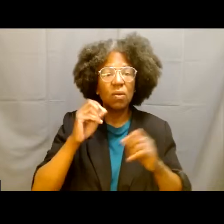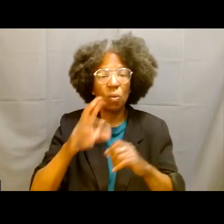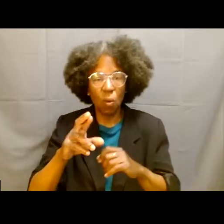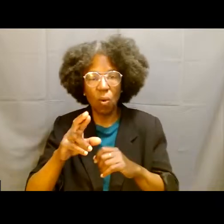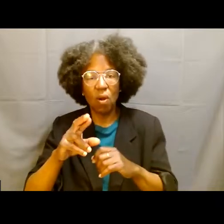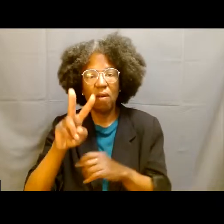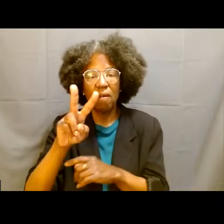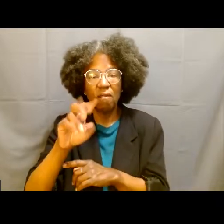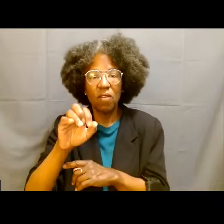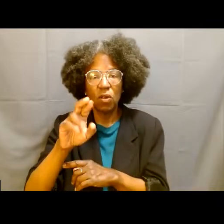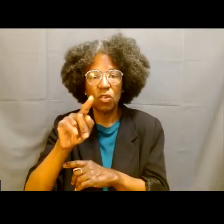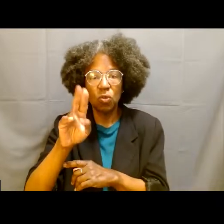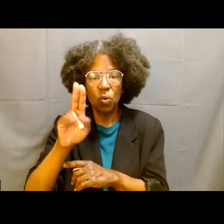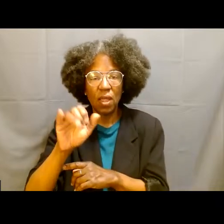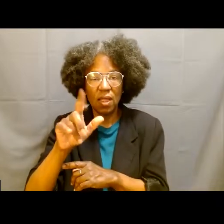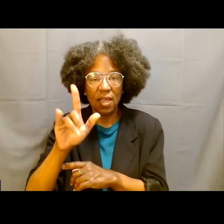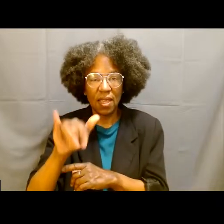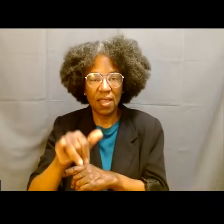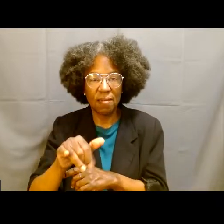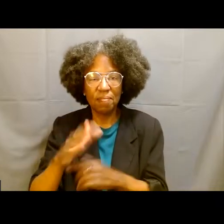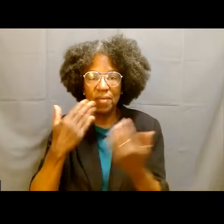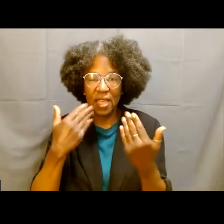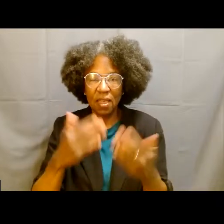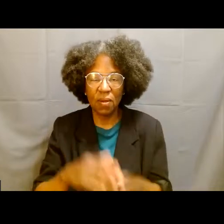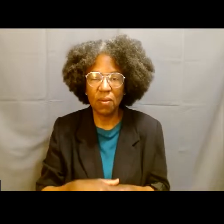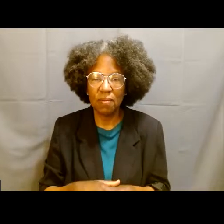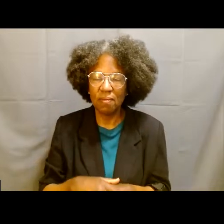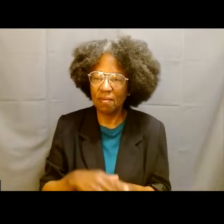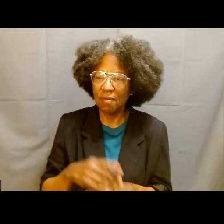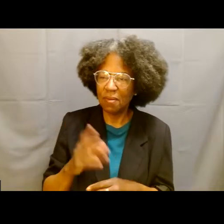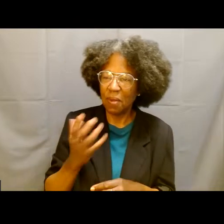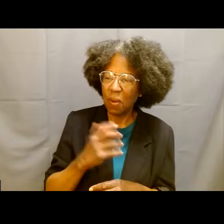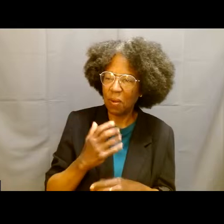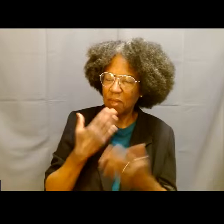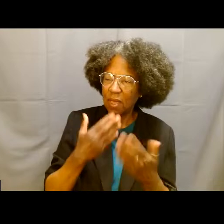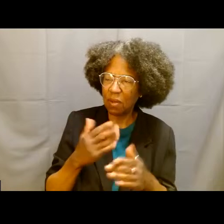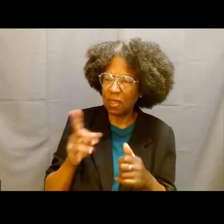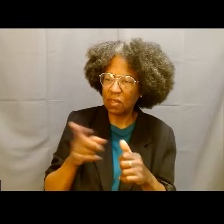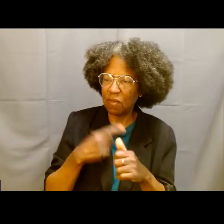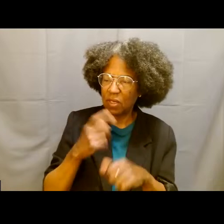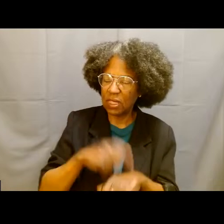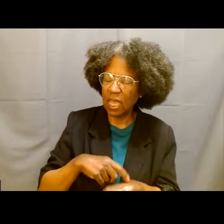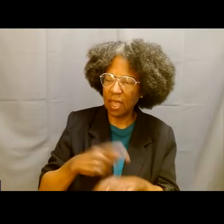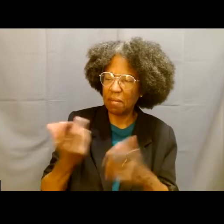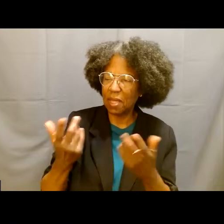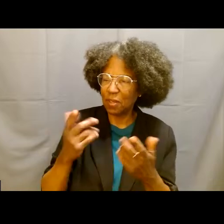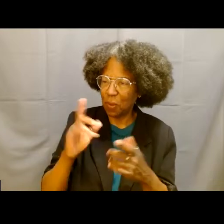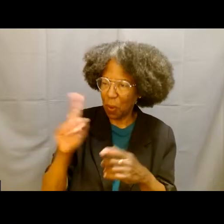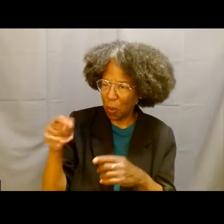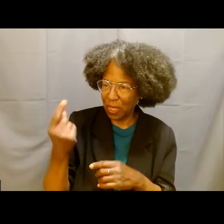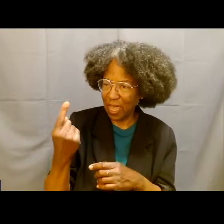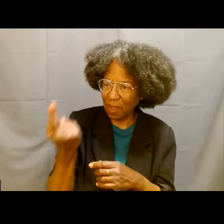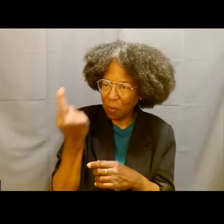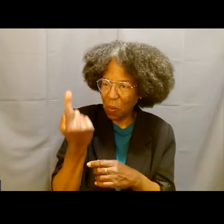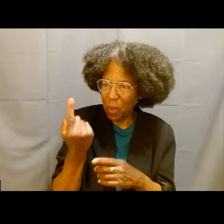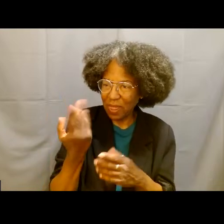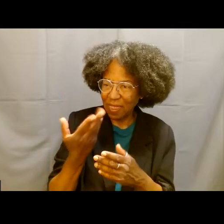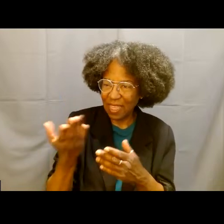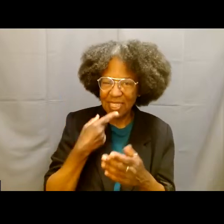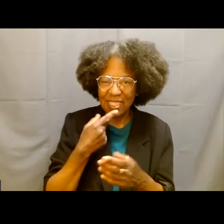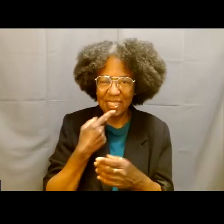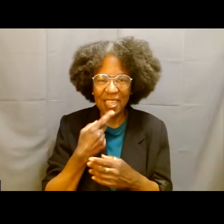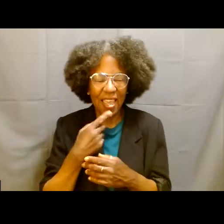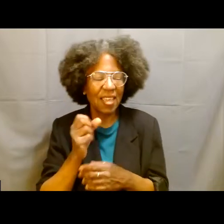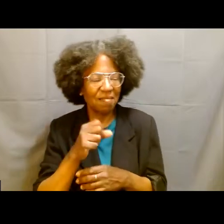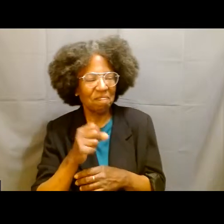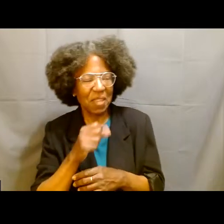Boy, thank you. That is the first time you only had one thing to say. I know. I told you I wasn't feeling well too, so he knows that as well. Thanks. Anyway, I'm going